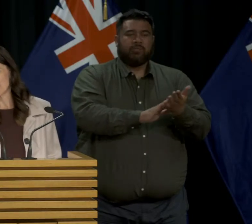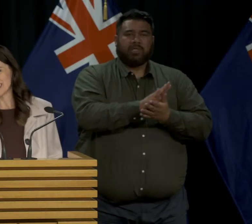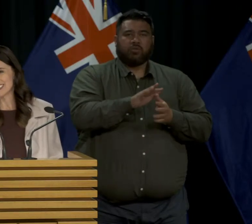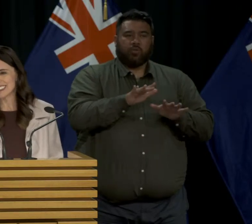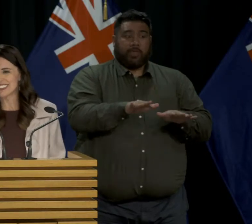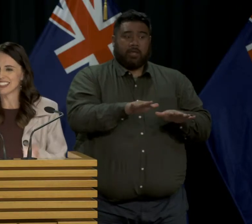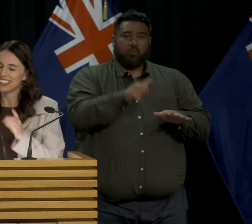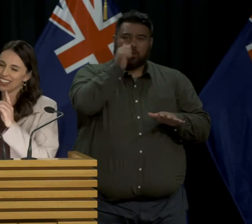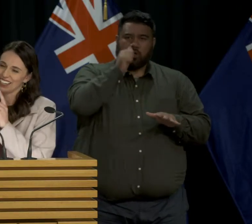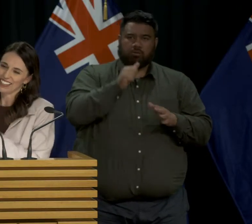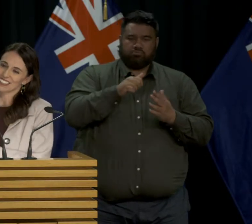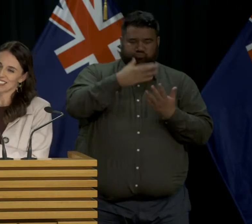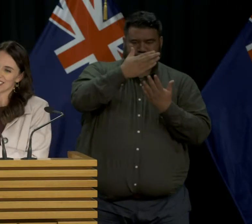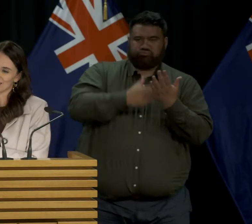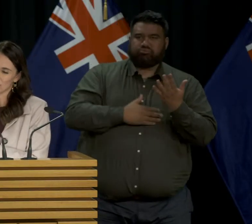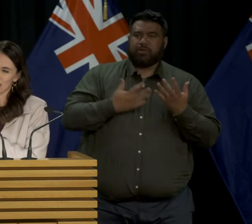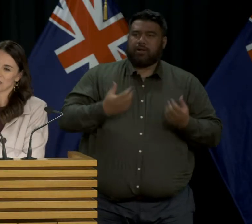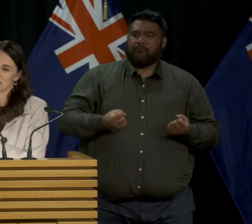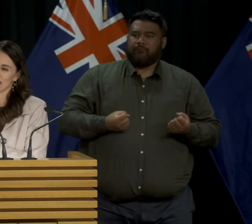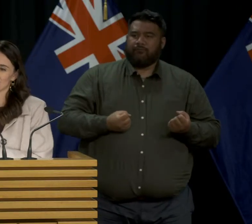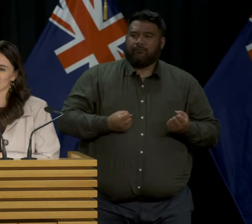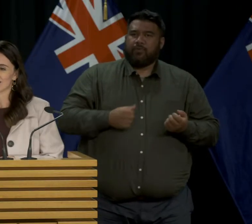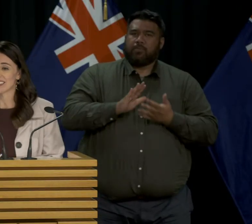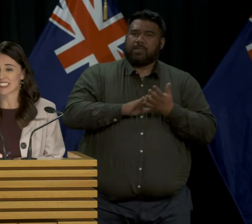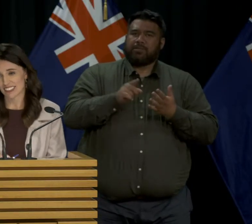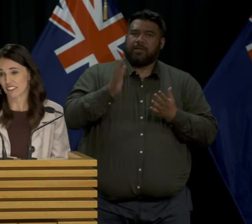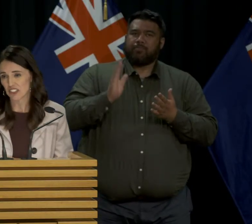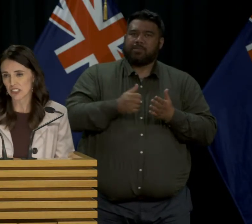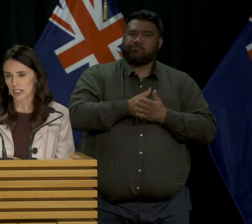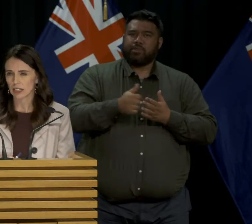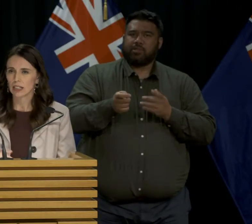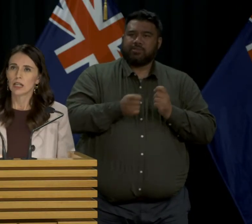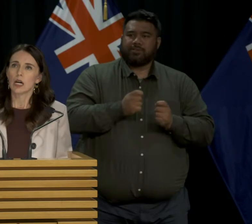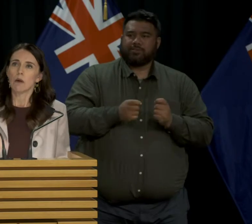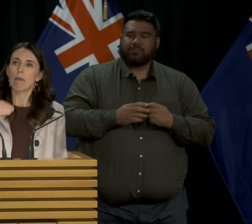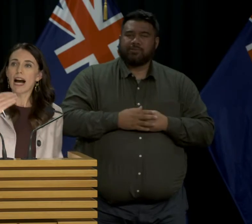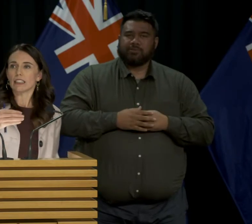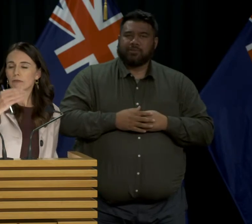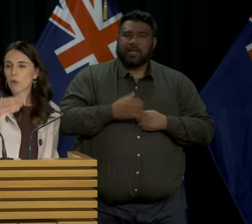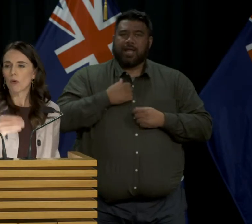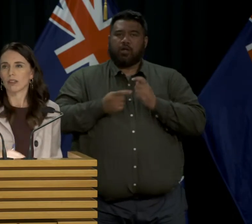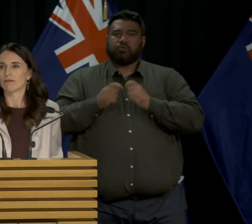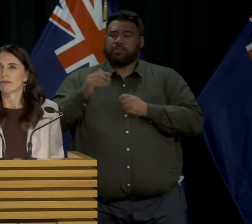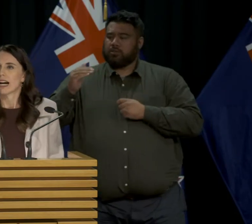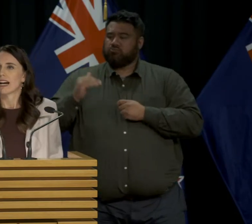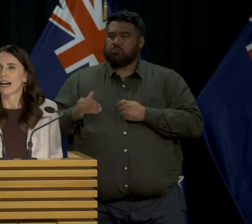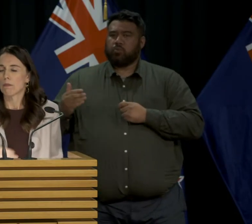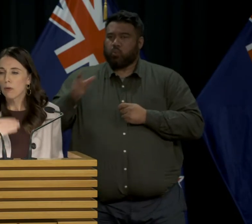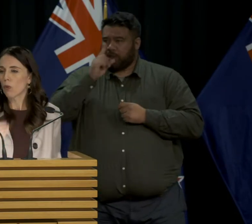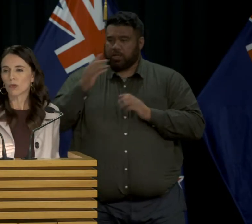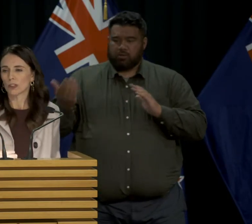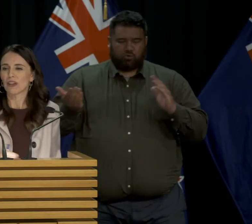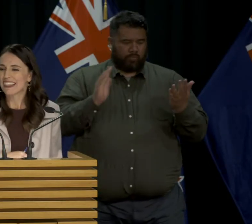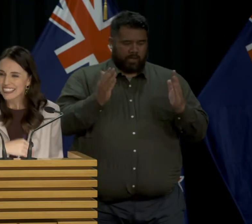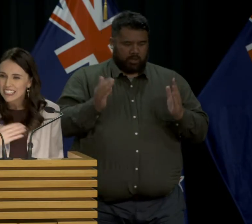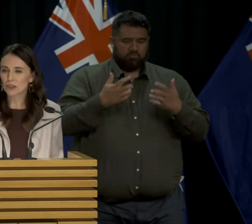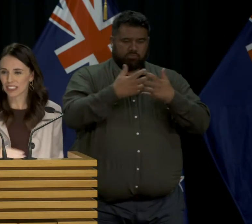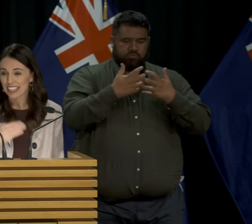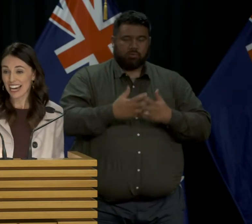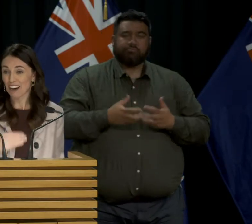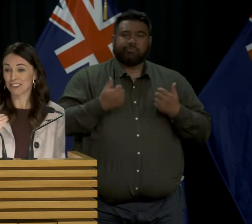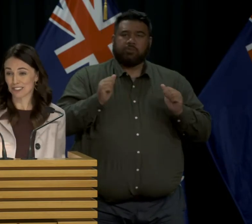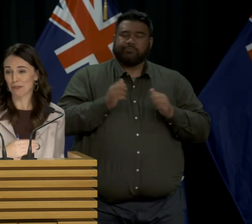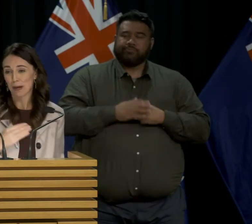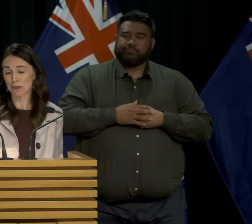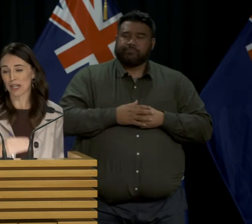if they need to be tested, and that's then matched against the testing register. But for a port where